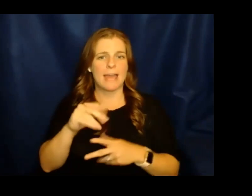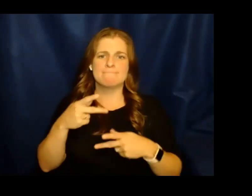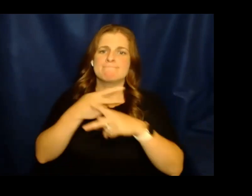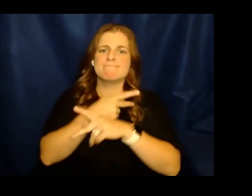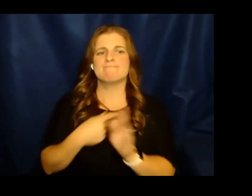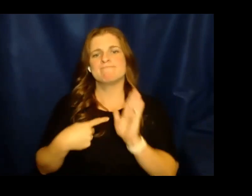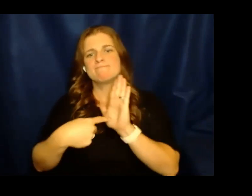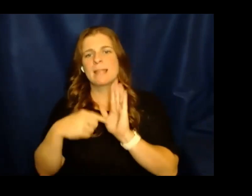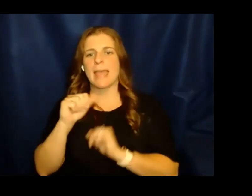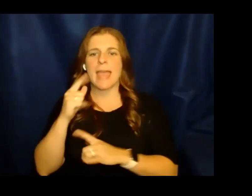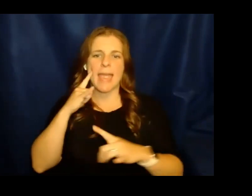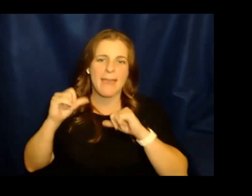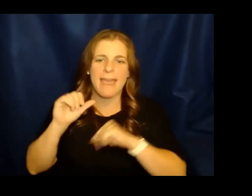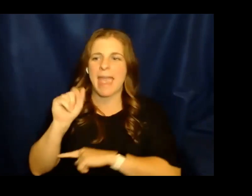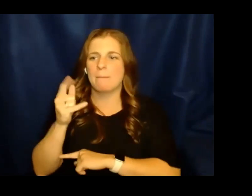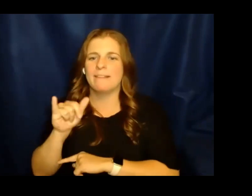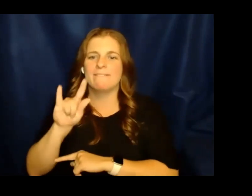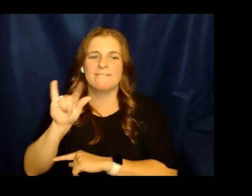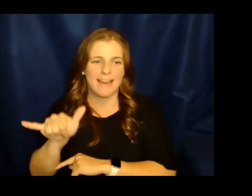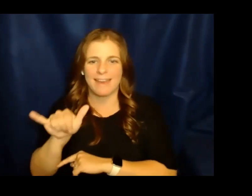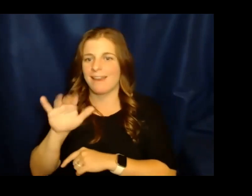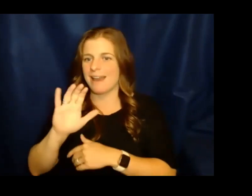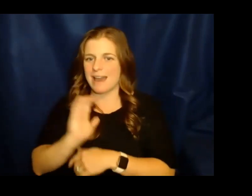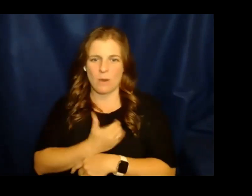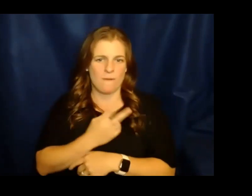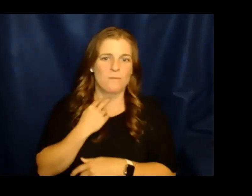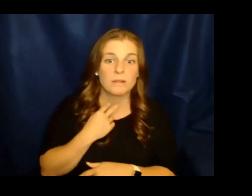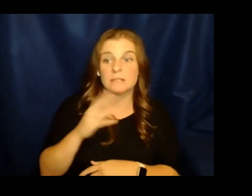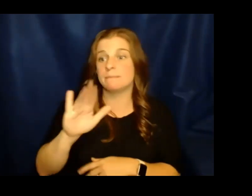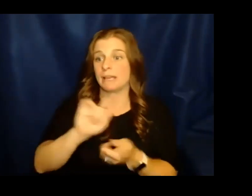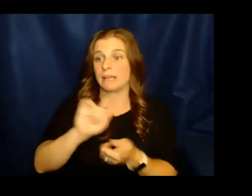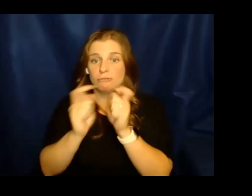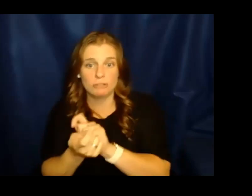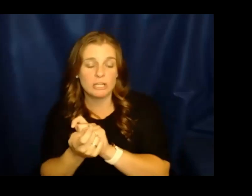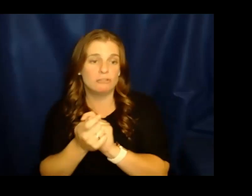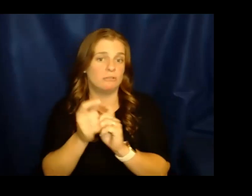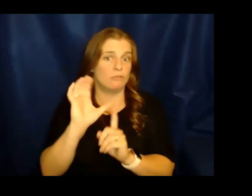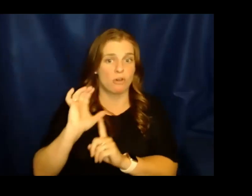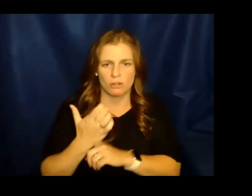the conversation, by changing culture? Because I really believe